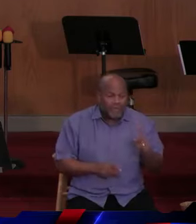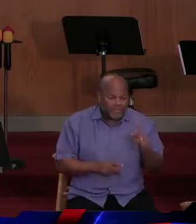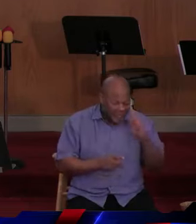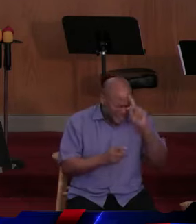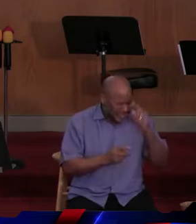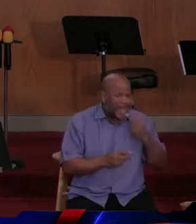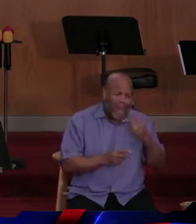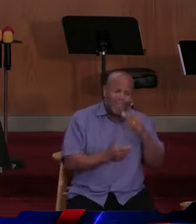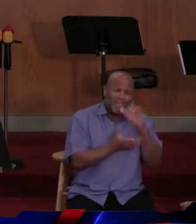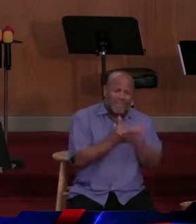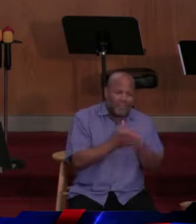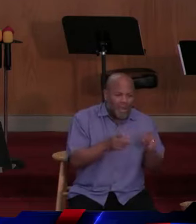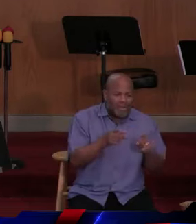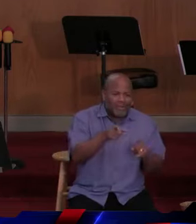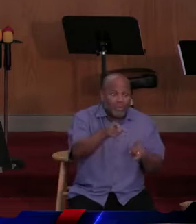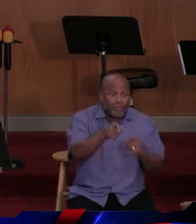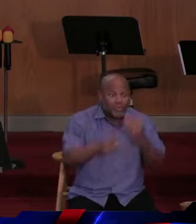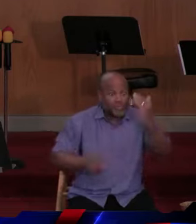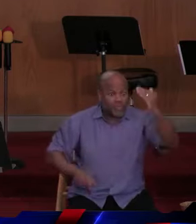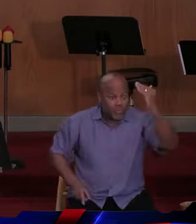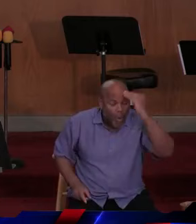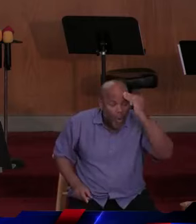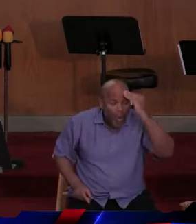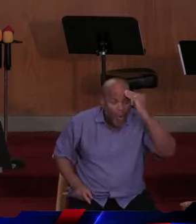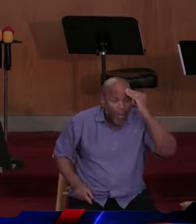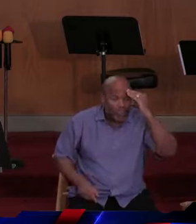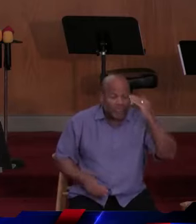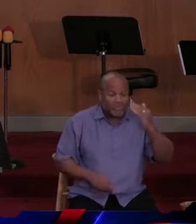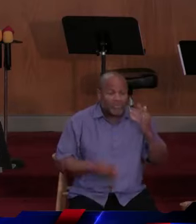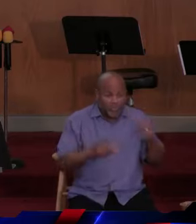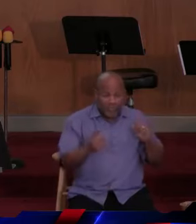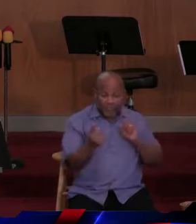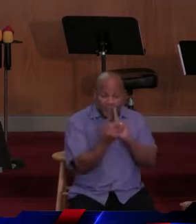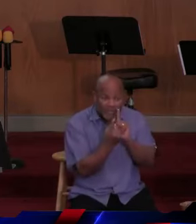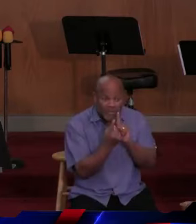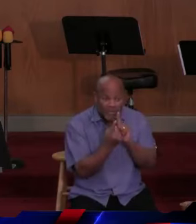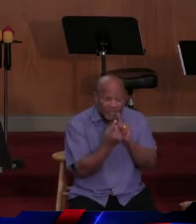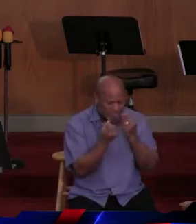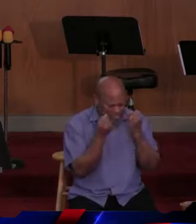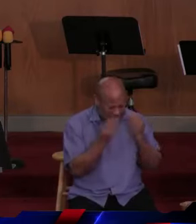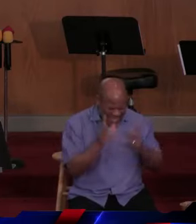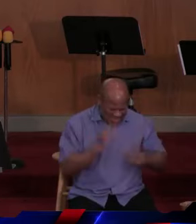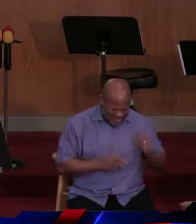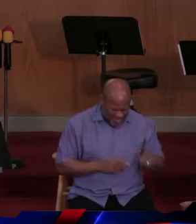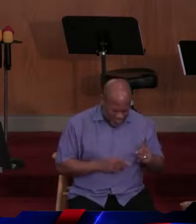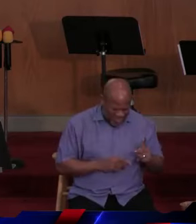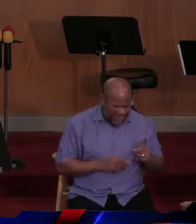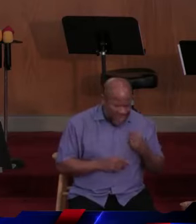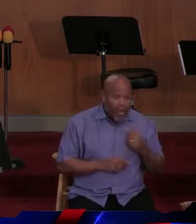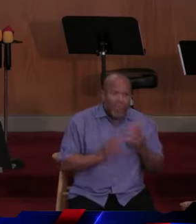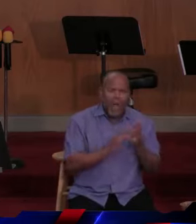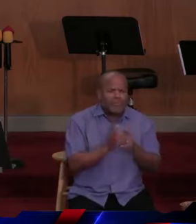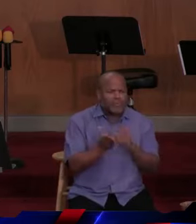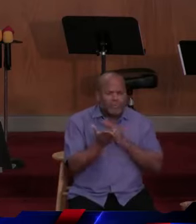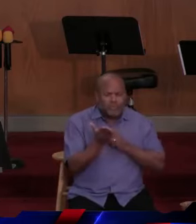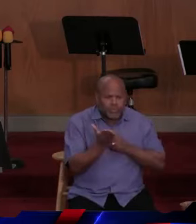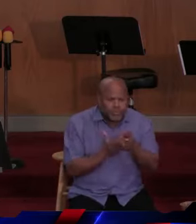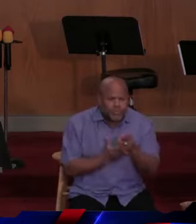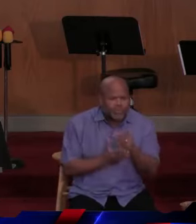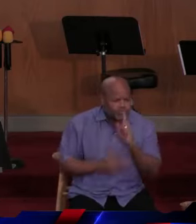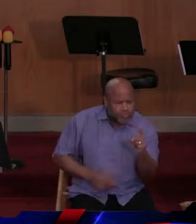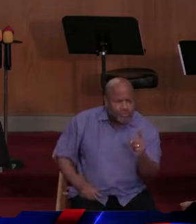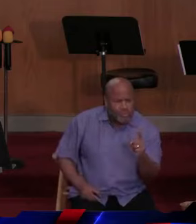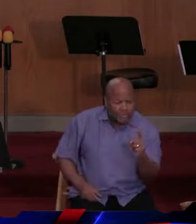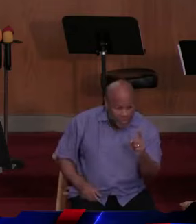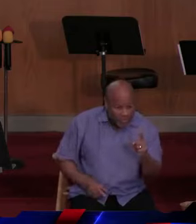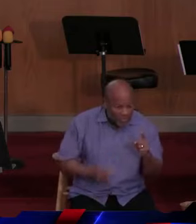know him? There's people that believe that the Bible is true, but do you know him? There's people